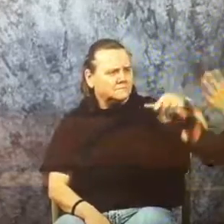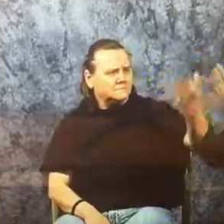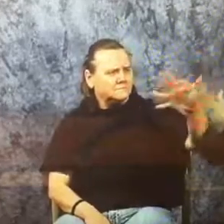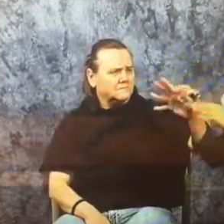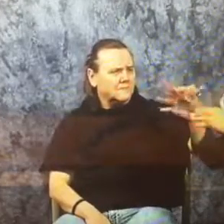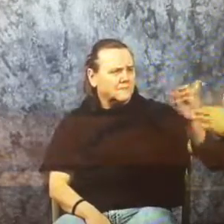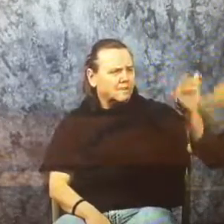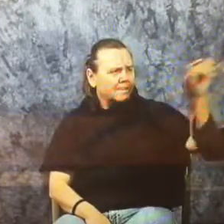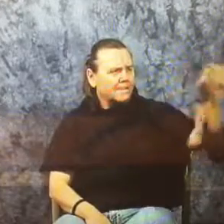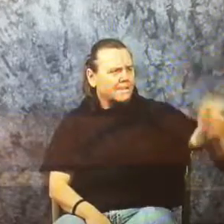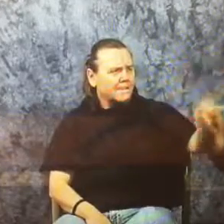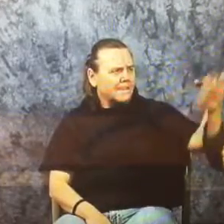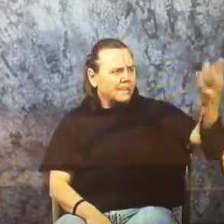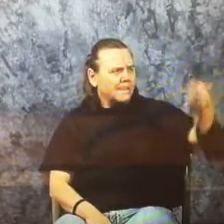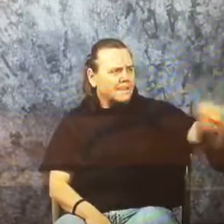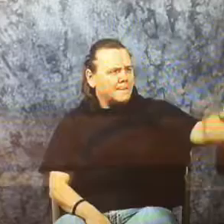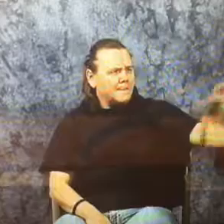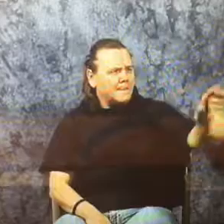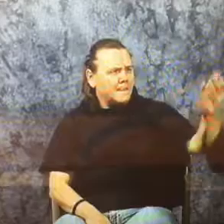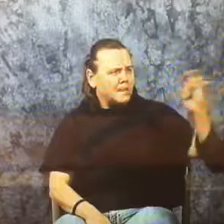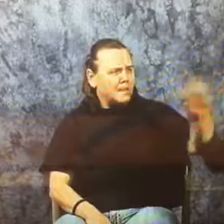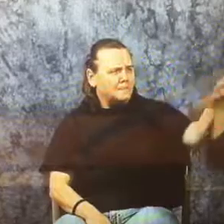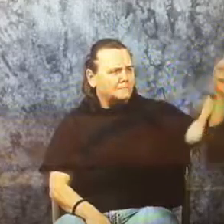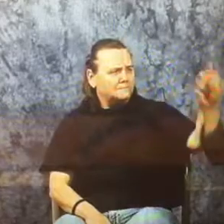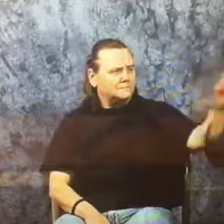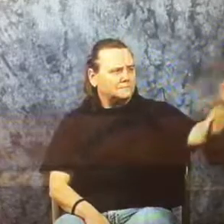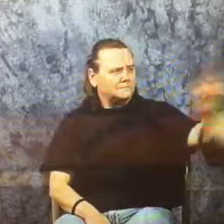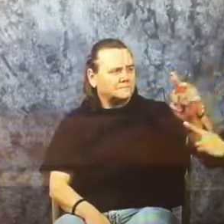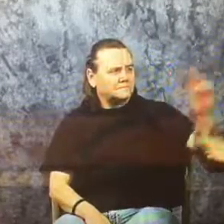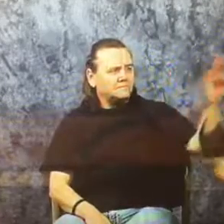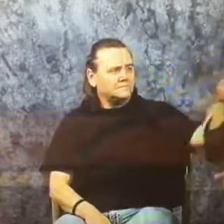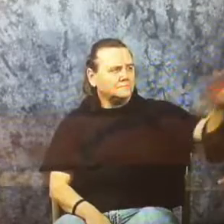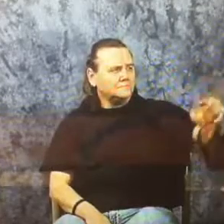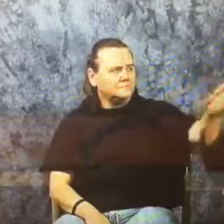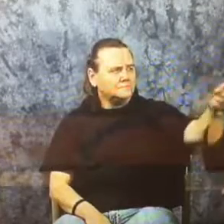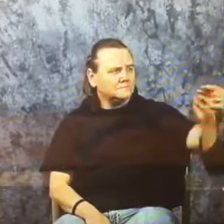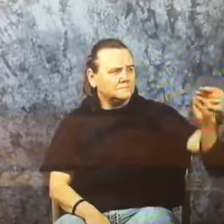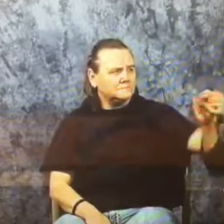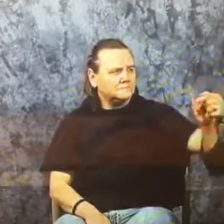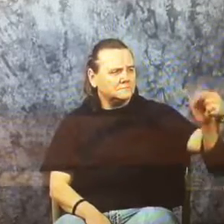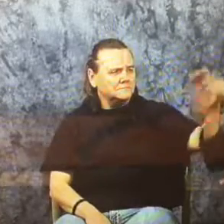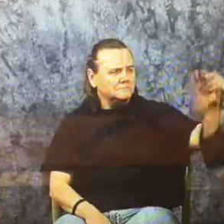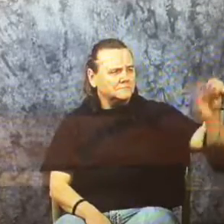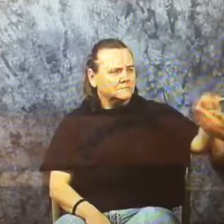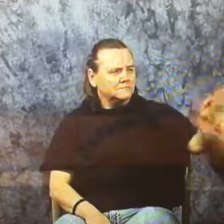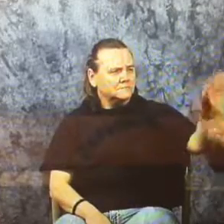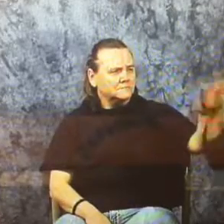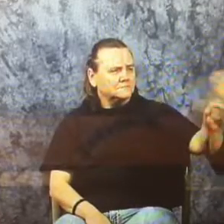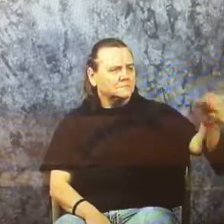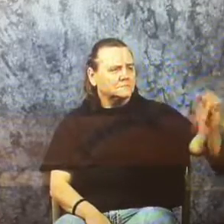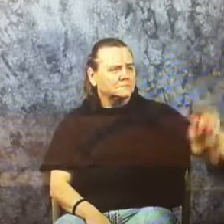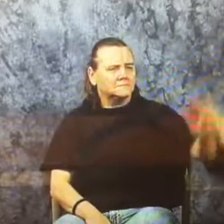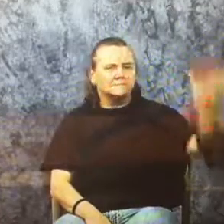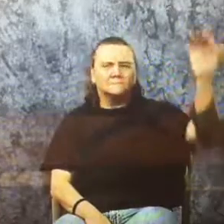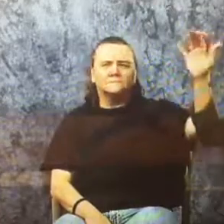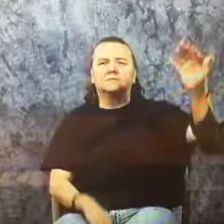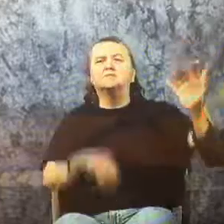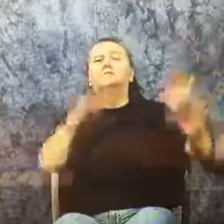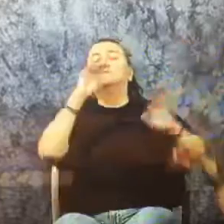a recent soldier was killed in America, and they celebrated and respected what had